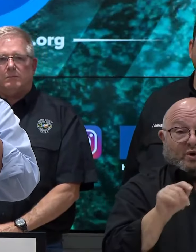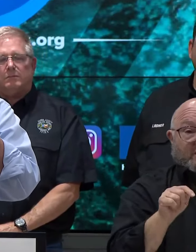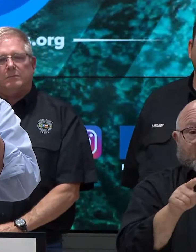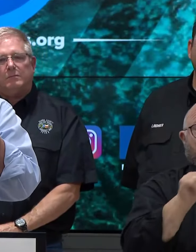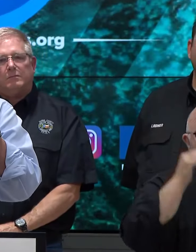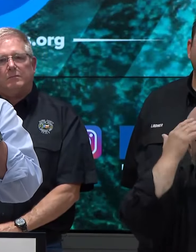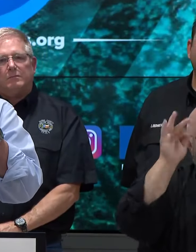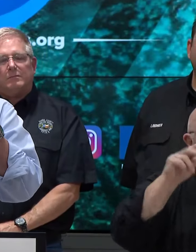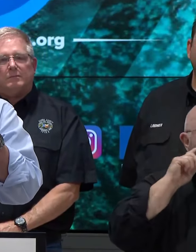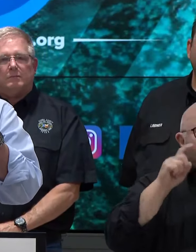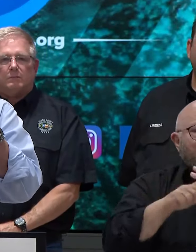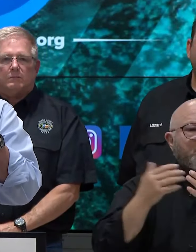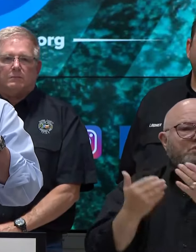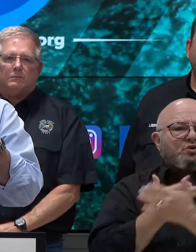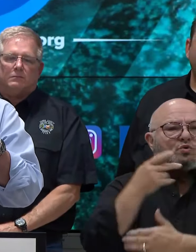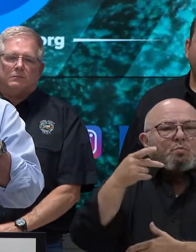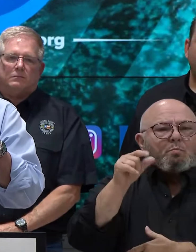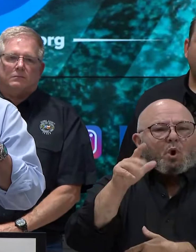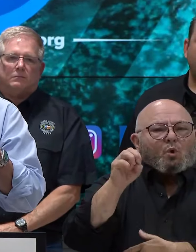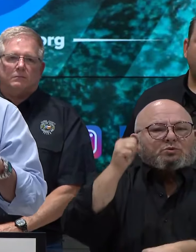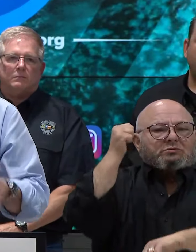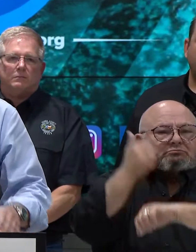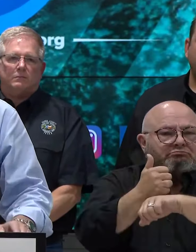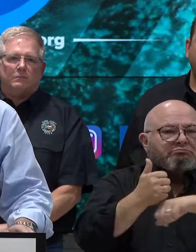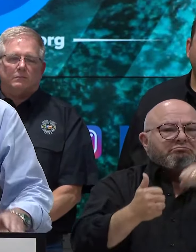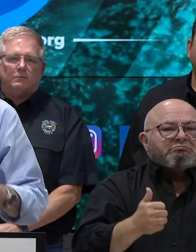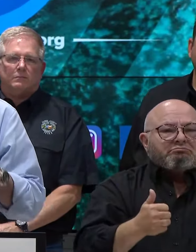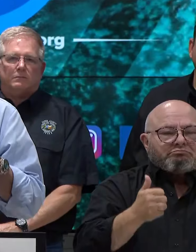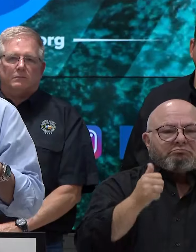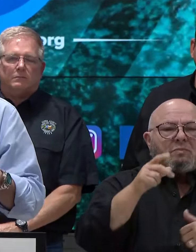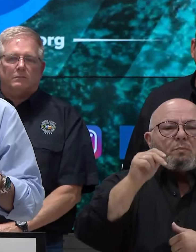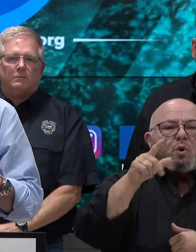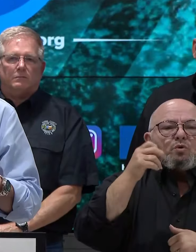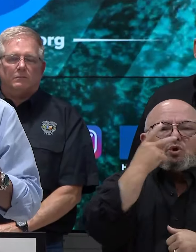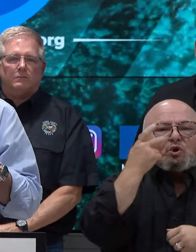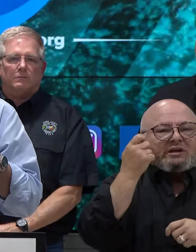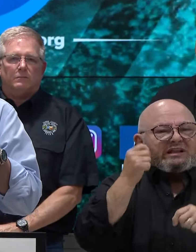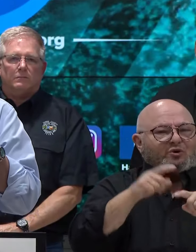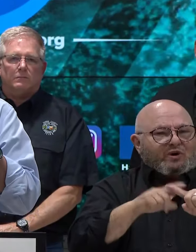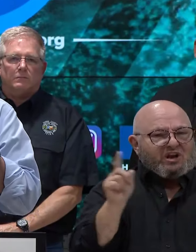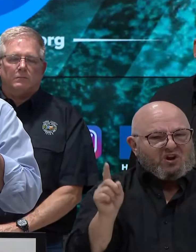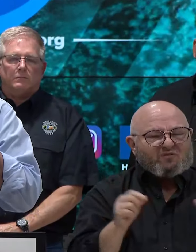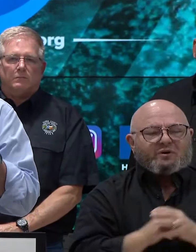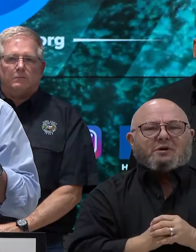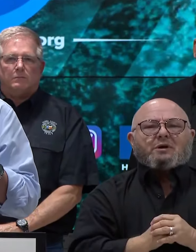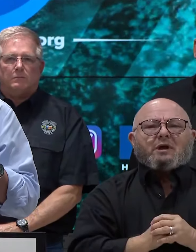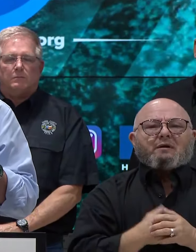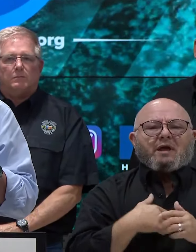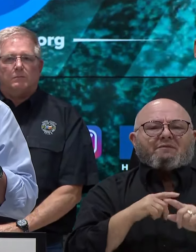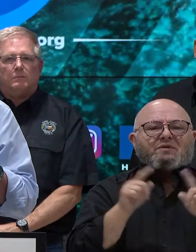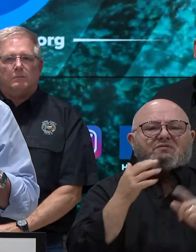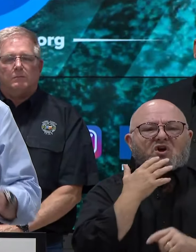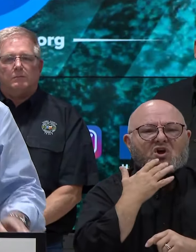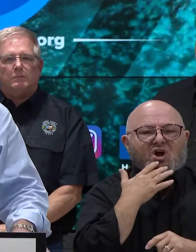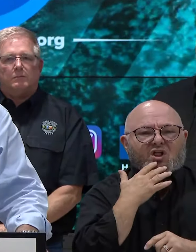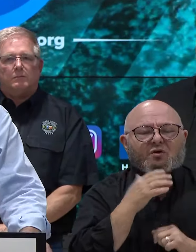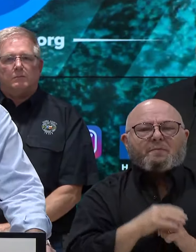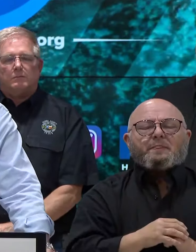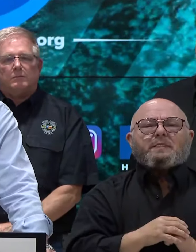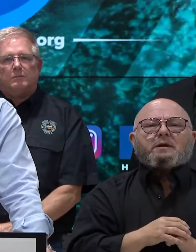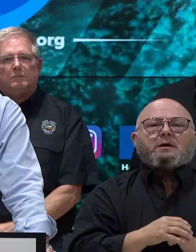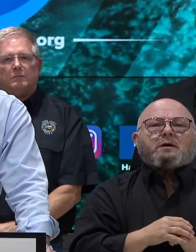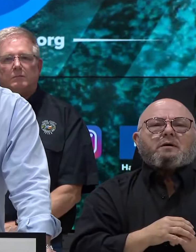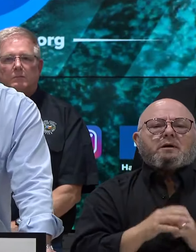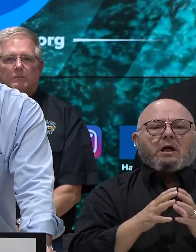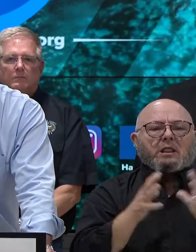don't know if you've noticed some of the new poles we're putting in. They look a little different. They have a different color to them, but